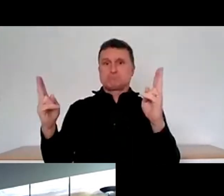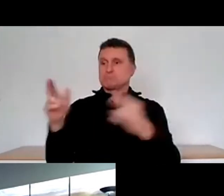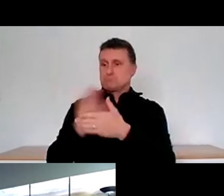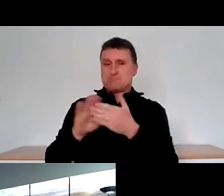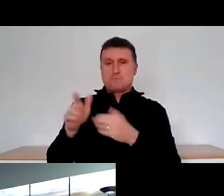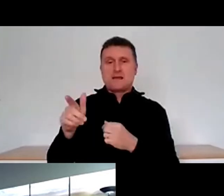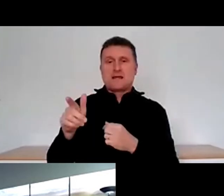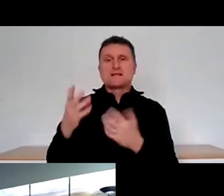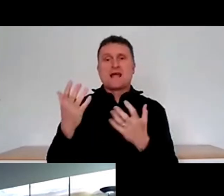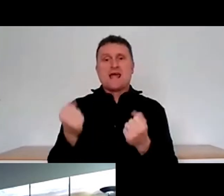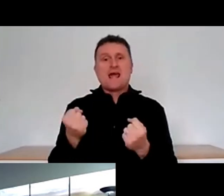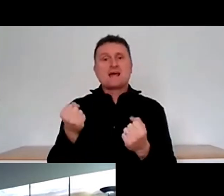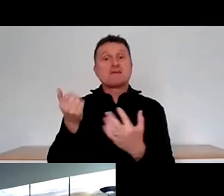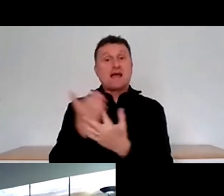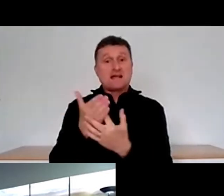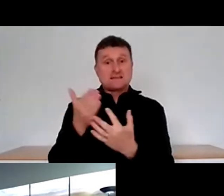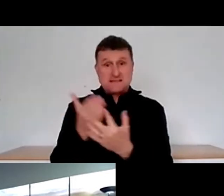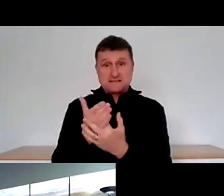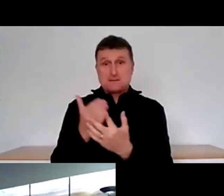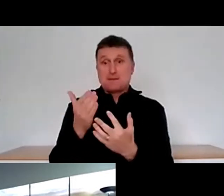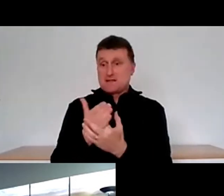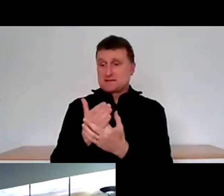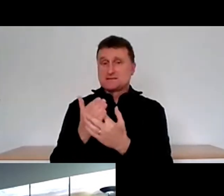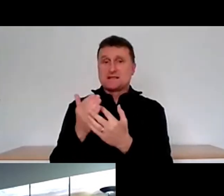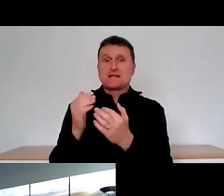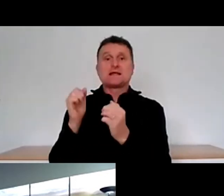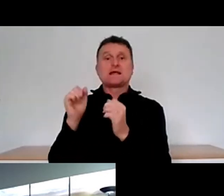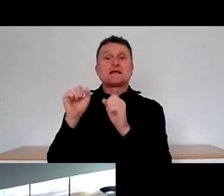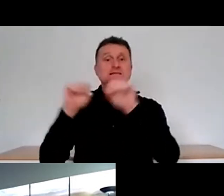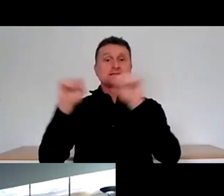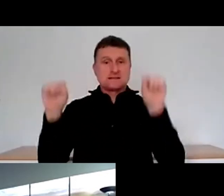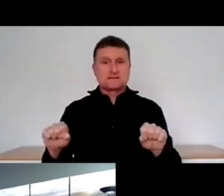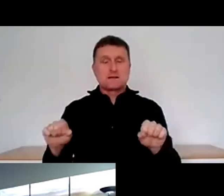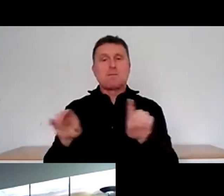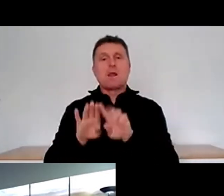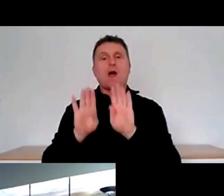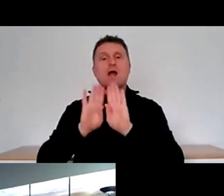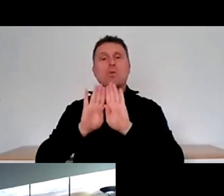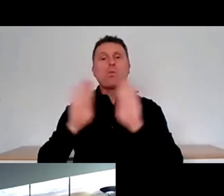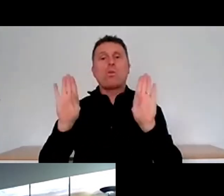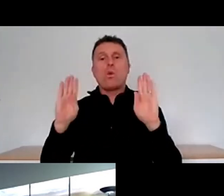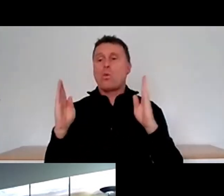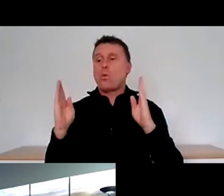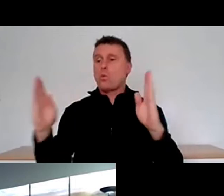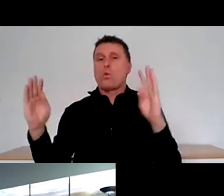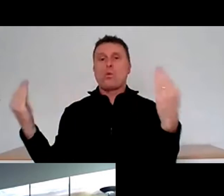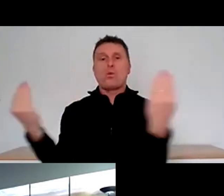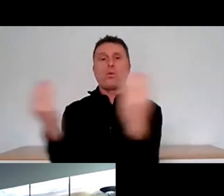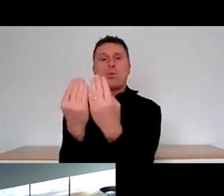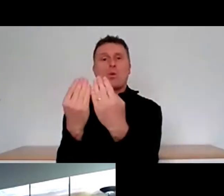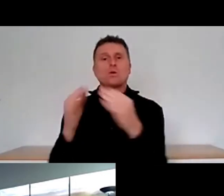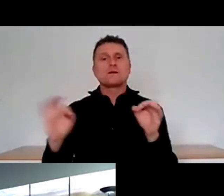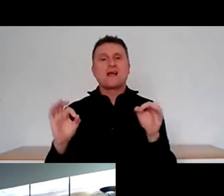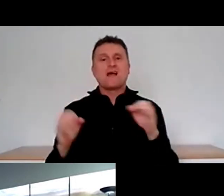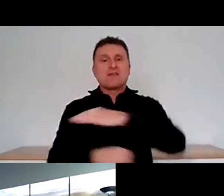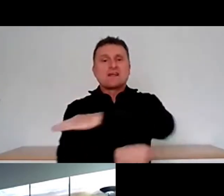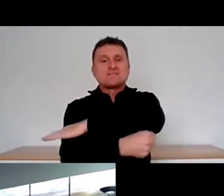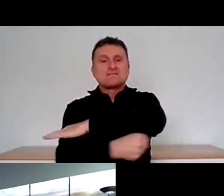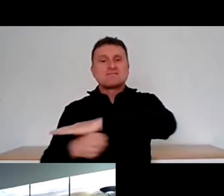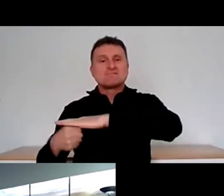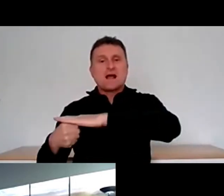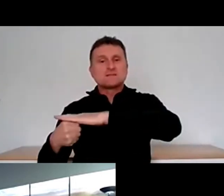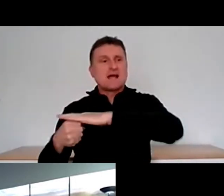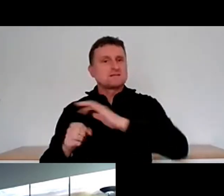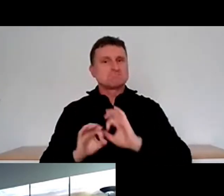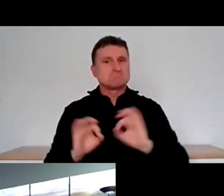have a series of walls, if you imagine walls of a building, but the walls don't have any foundation, and some walls are really good and some